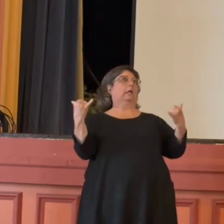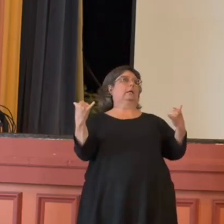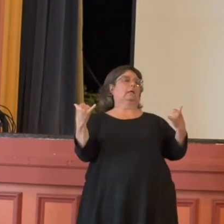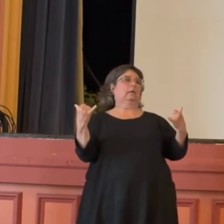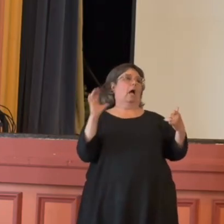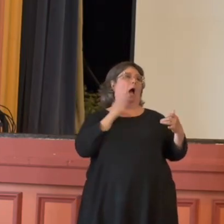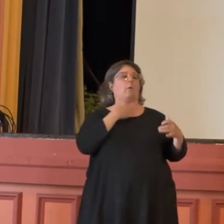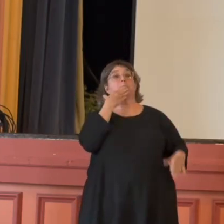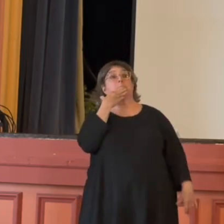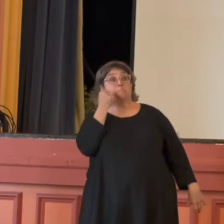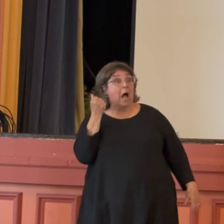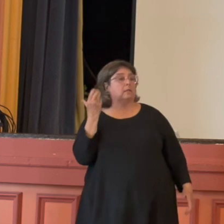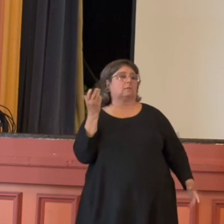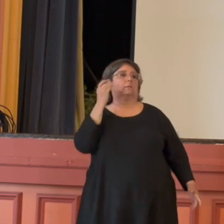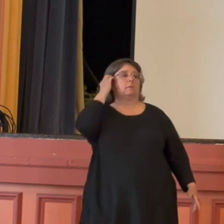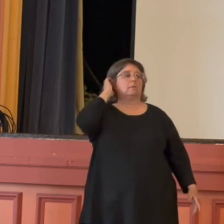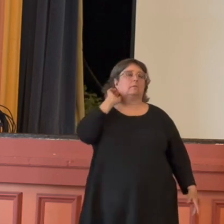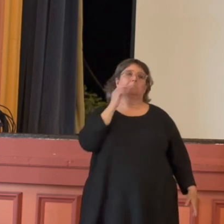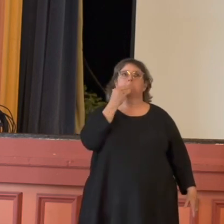is our best